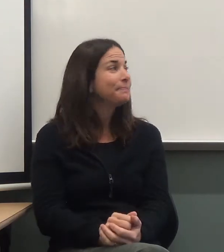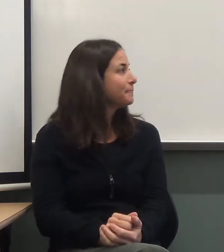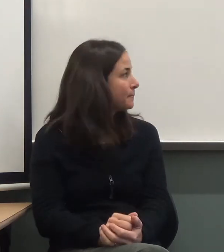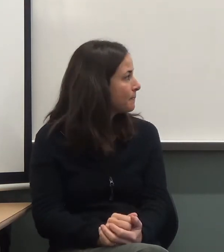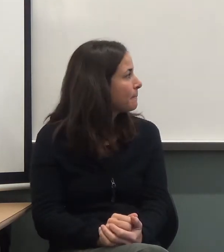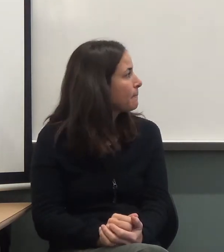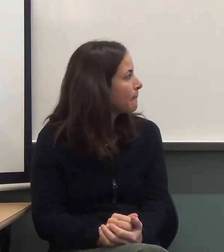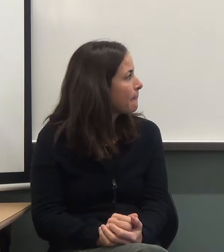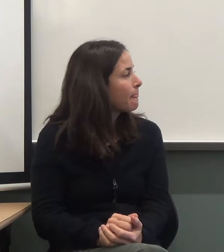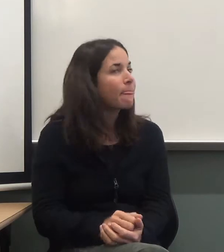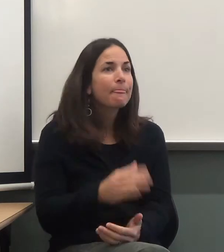Somebody give me an example.